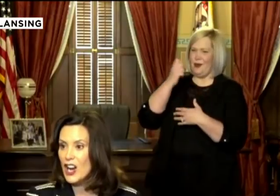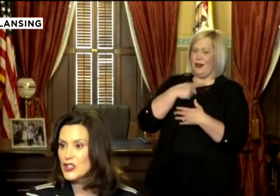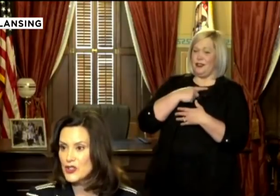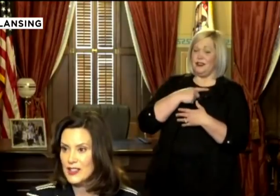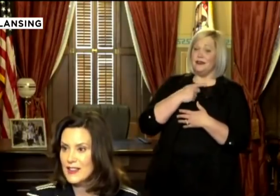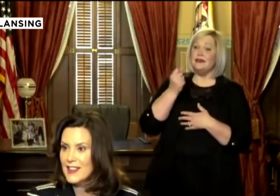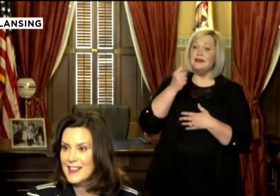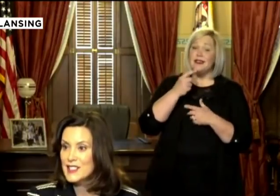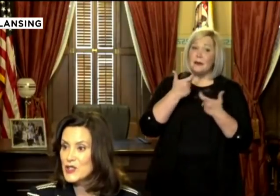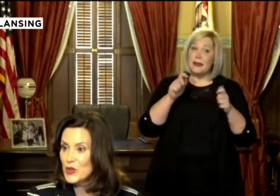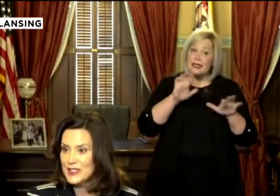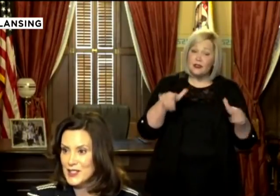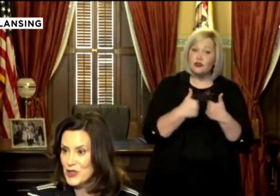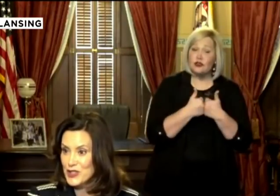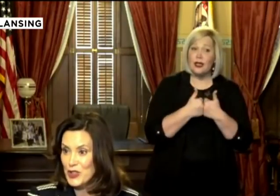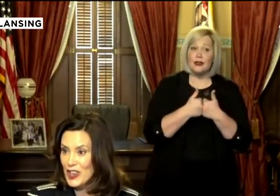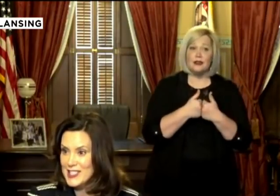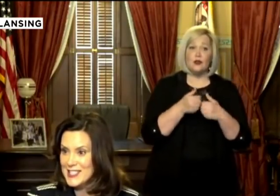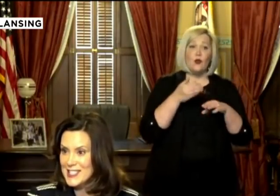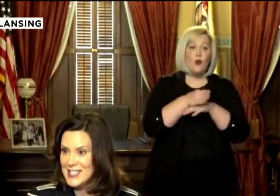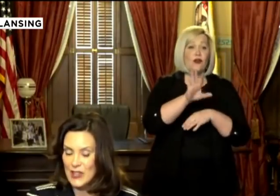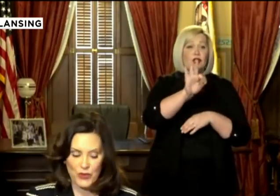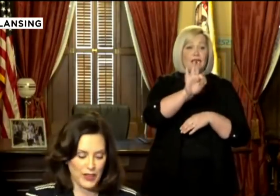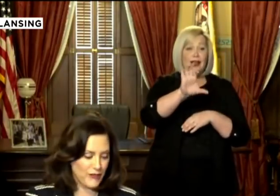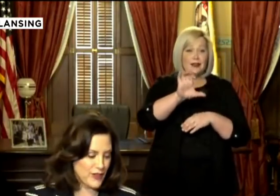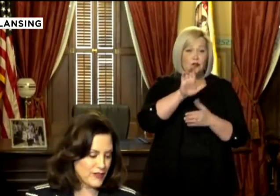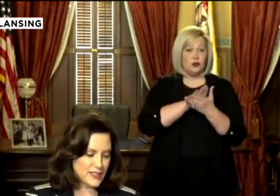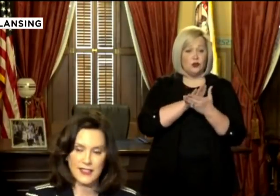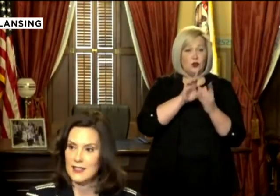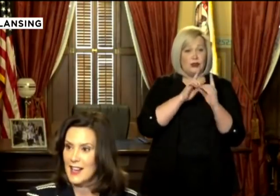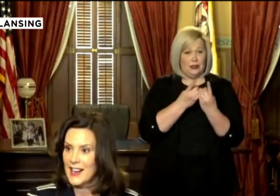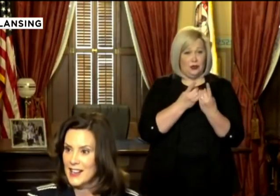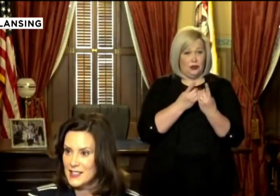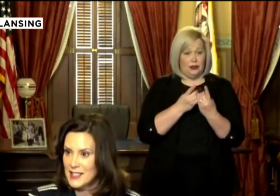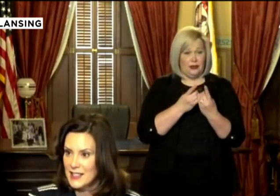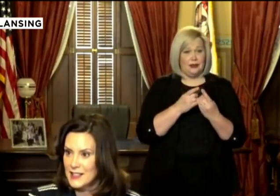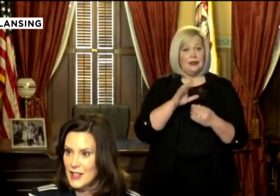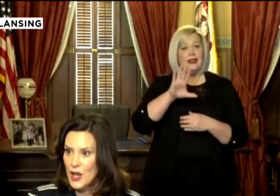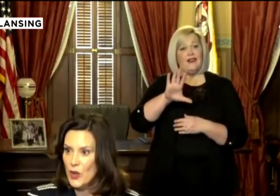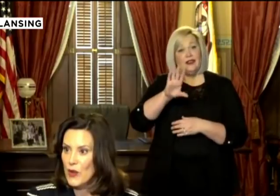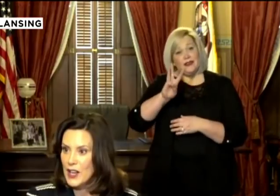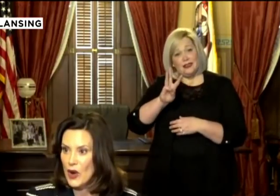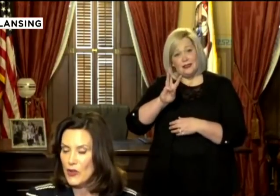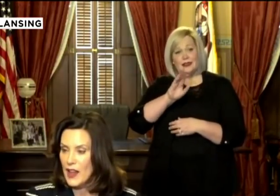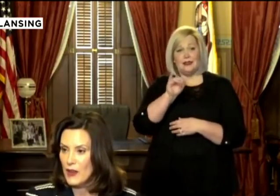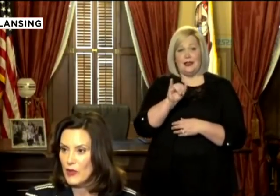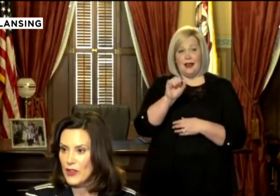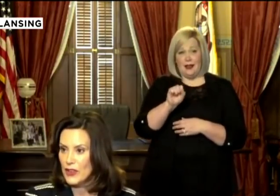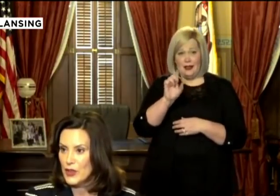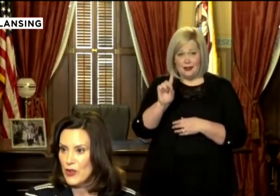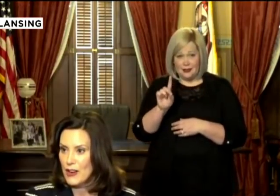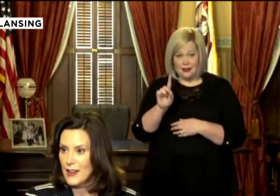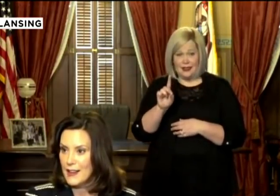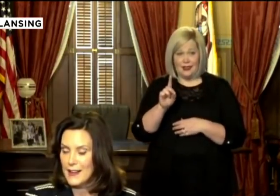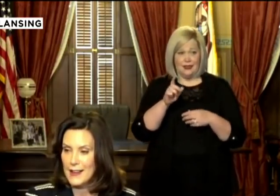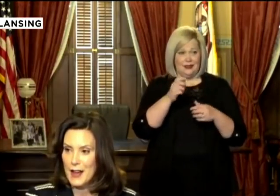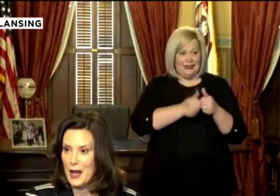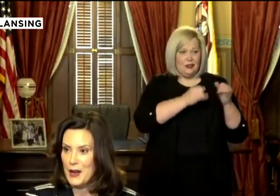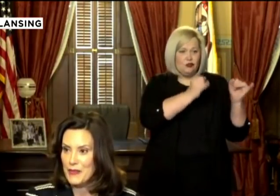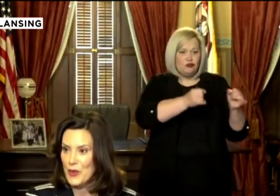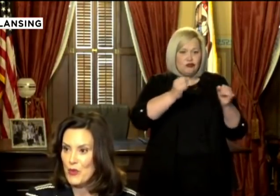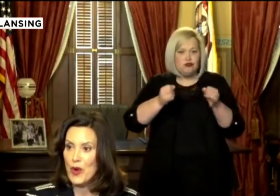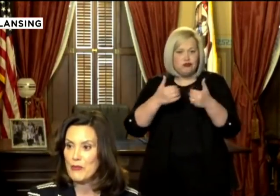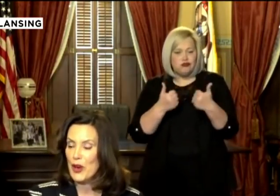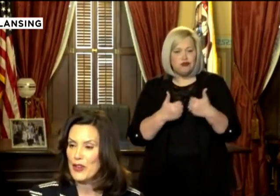with over 900 school districts across the state with 56 ISDs. We know that whether you are